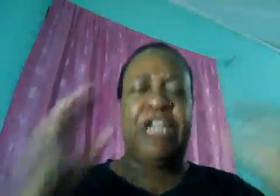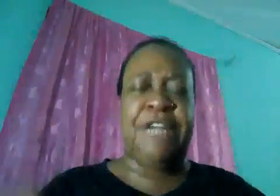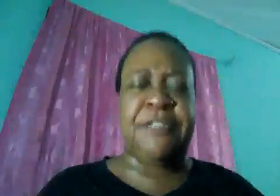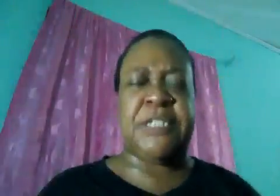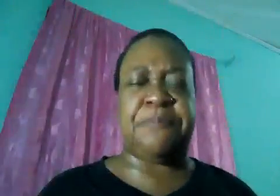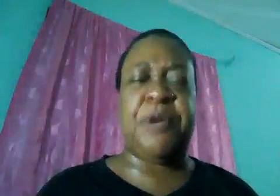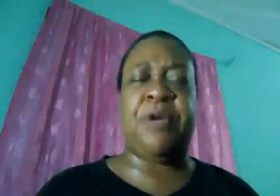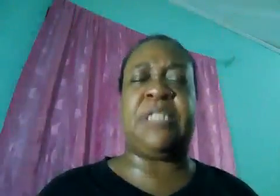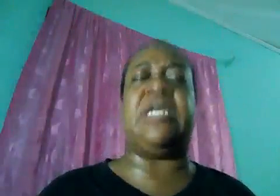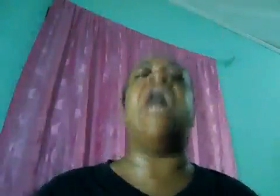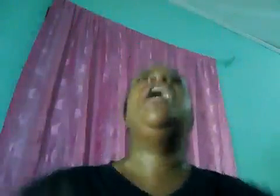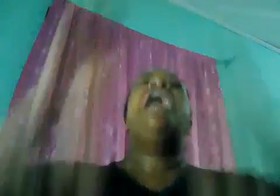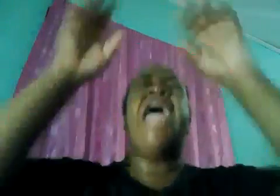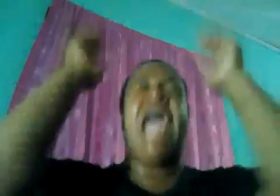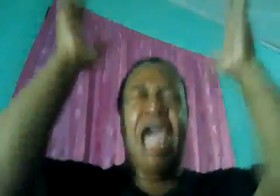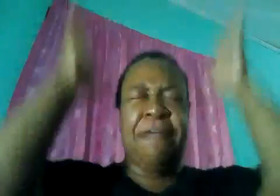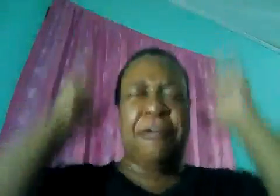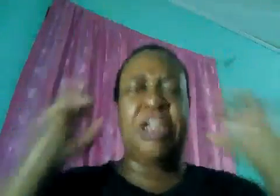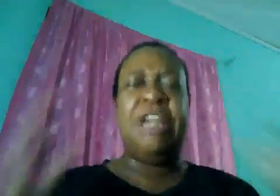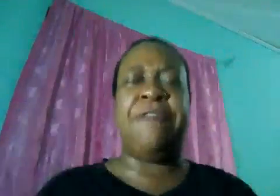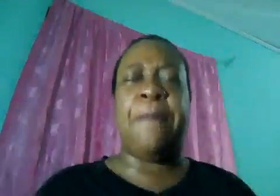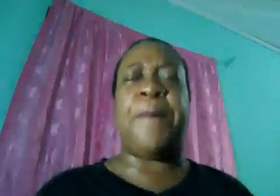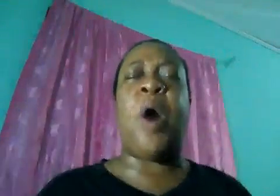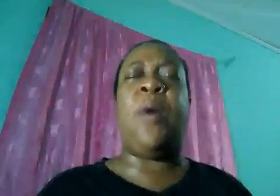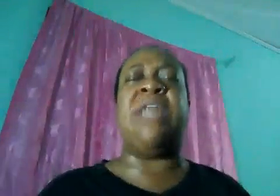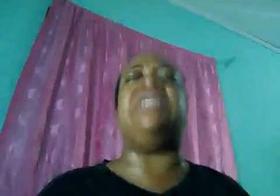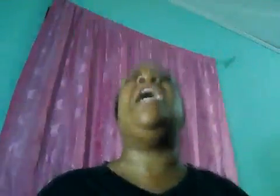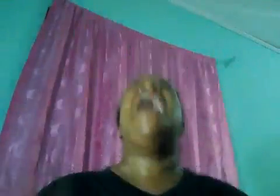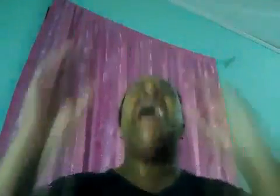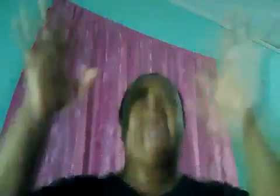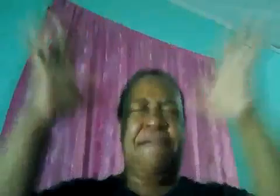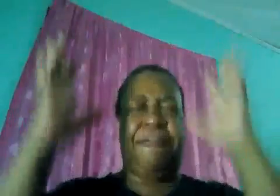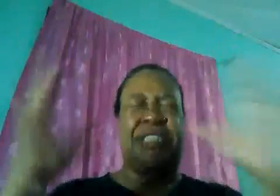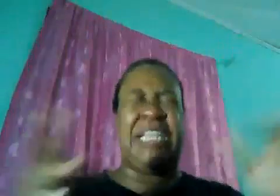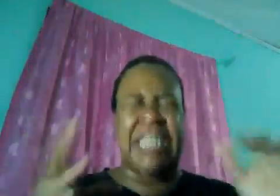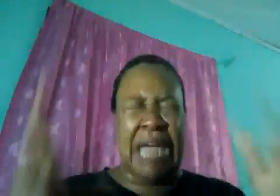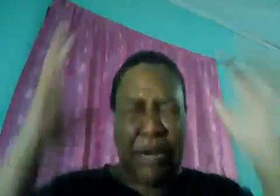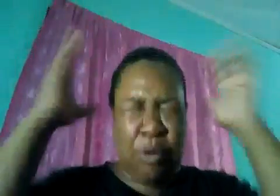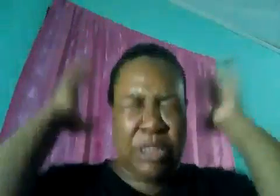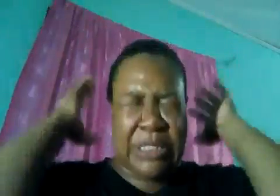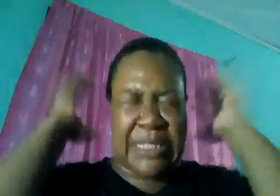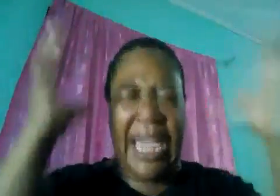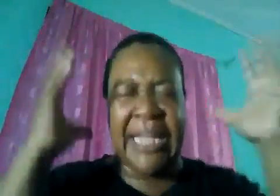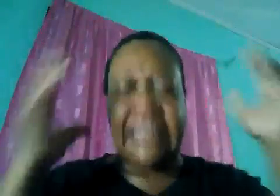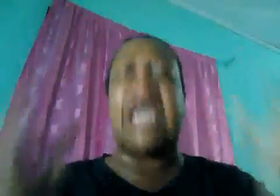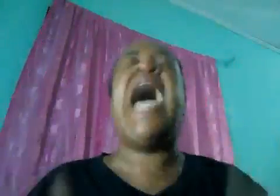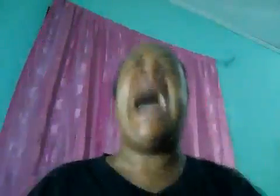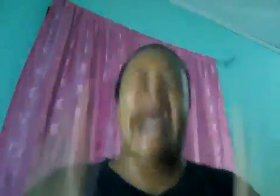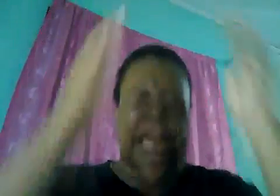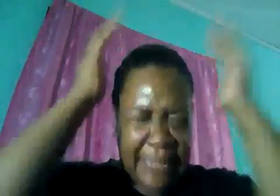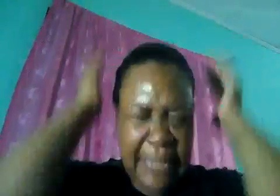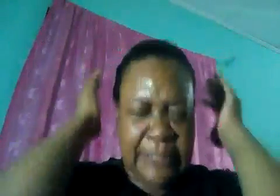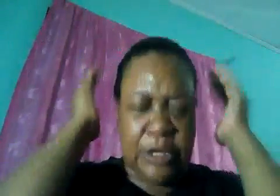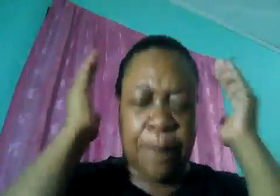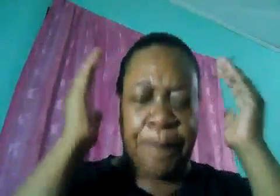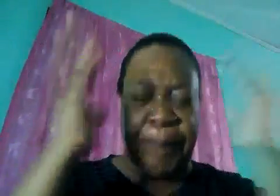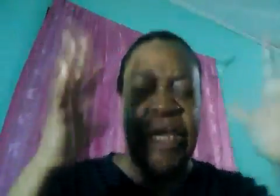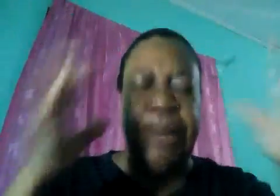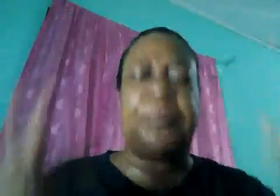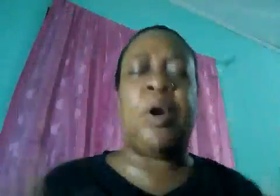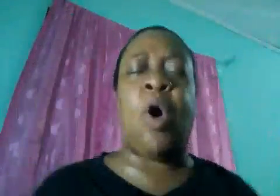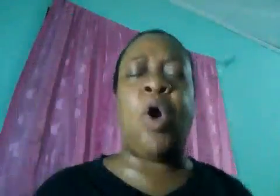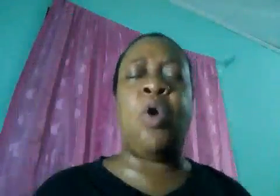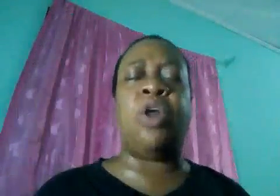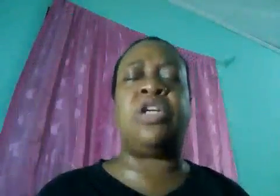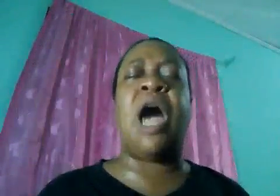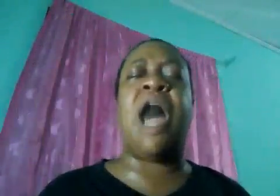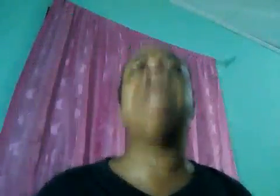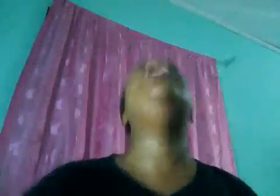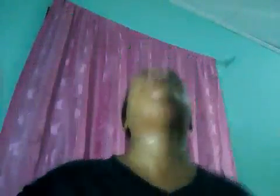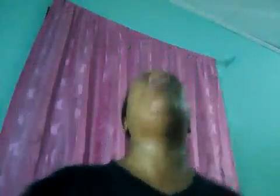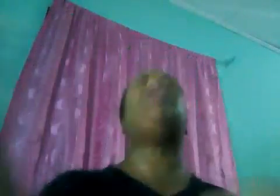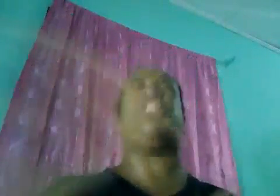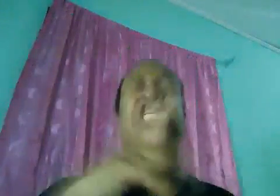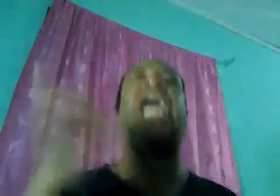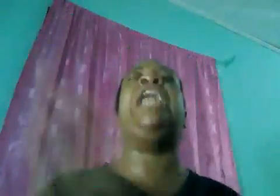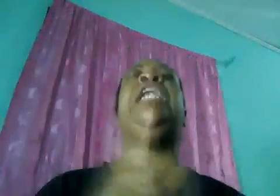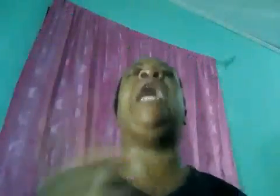spirit, every evil powers, everything that was sent against your people, oh Lord God, to chain them, to put